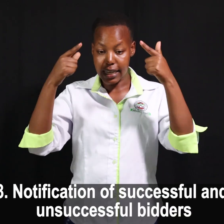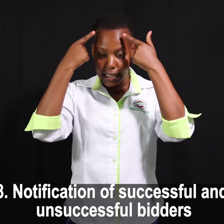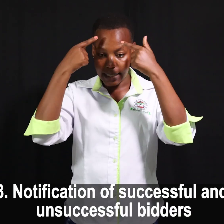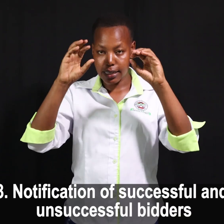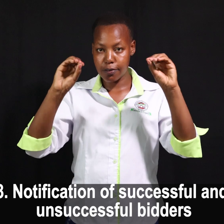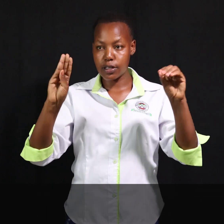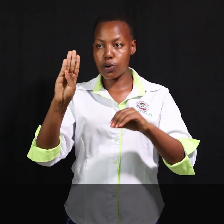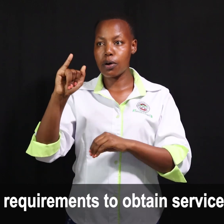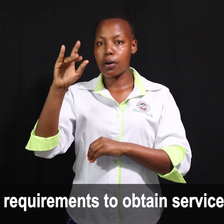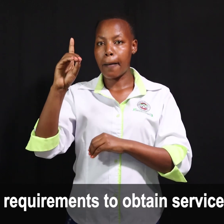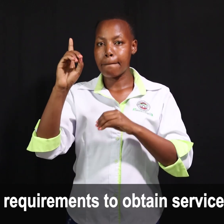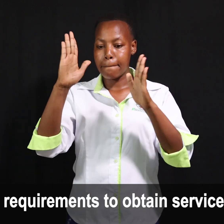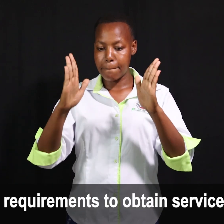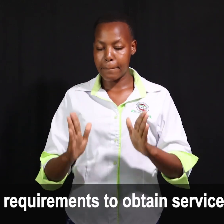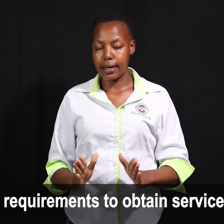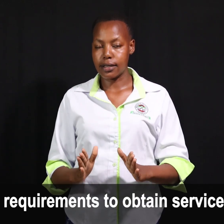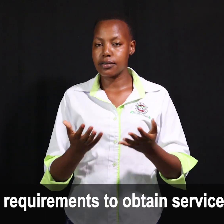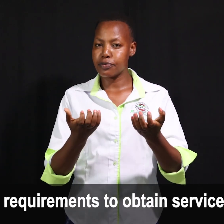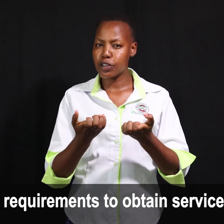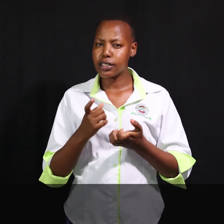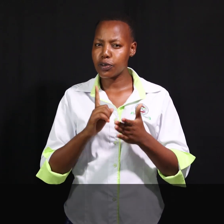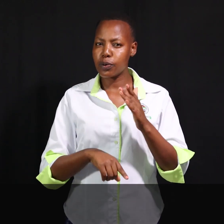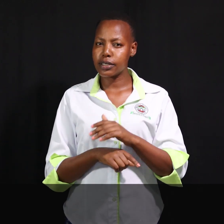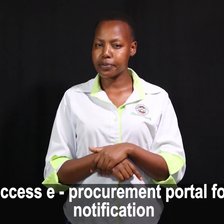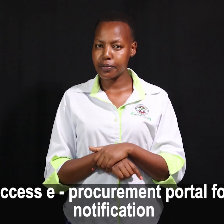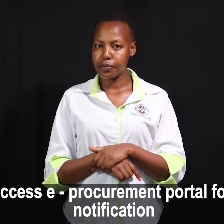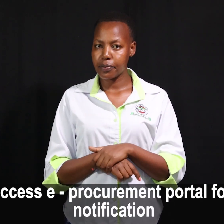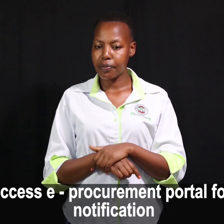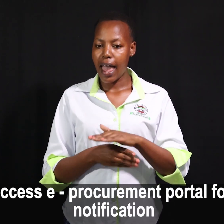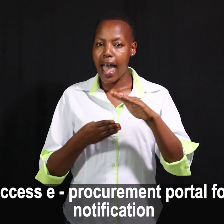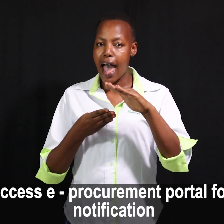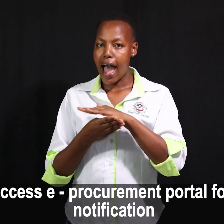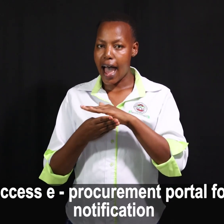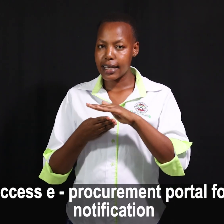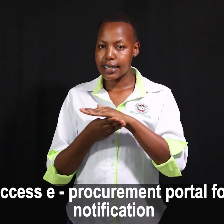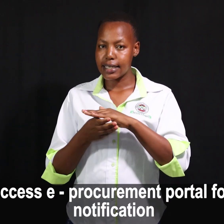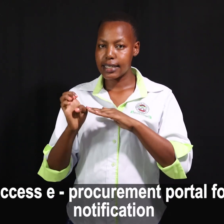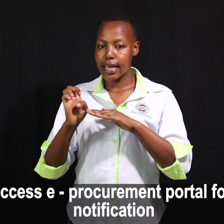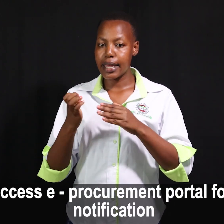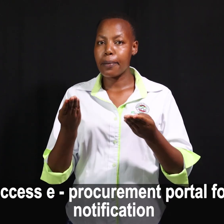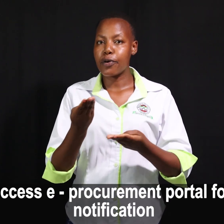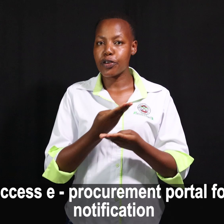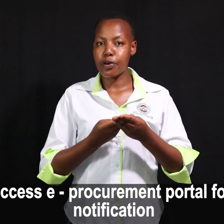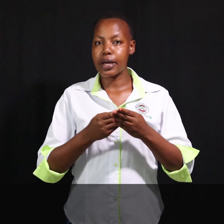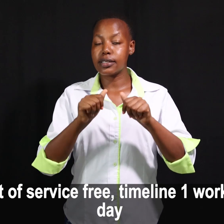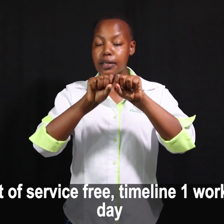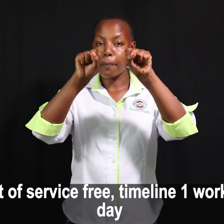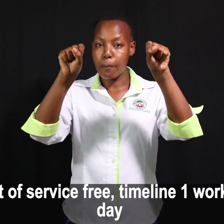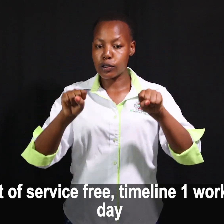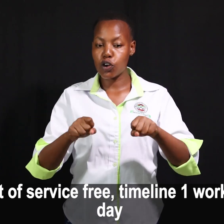bidders. Requirements to obtain service. Access e-procurement portal for notification. Cost of service